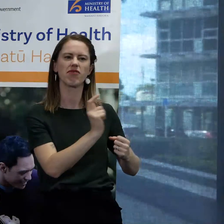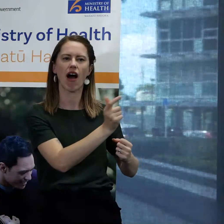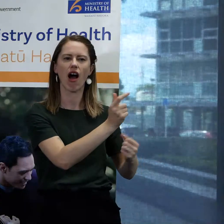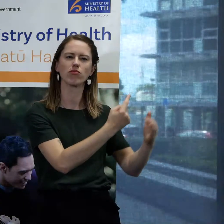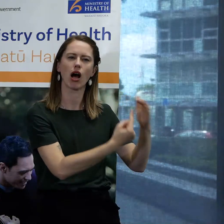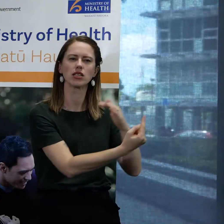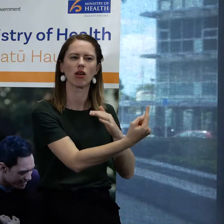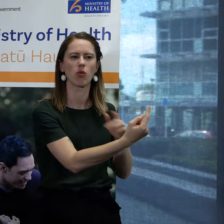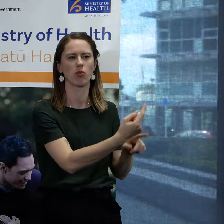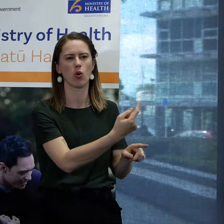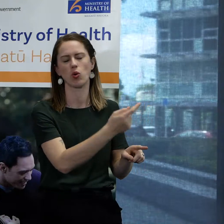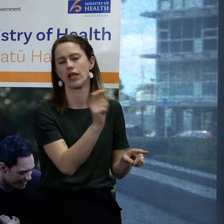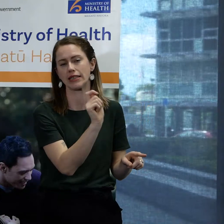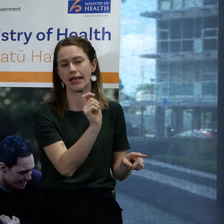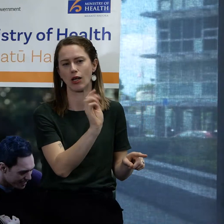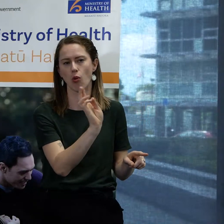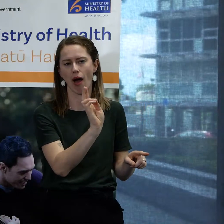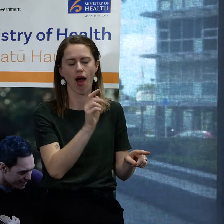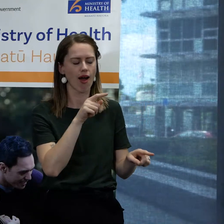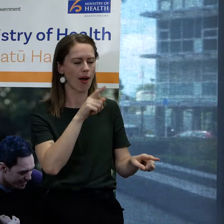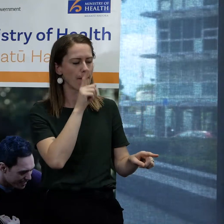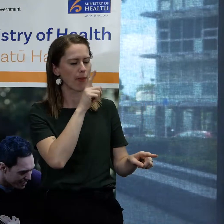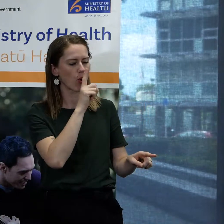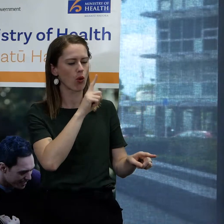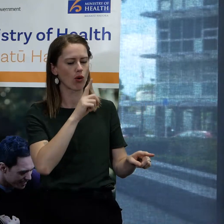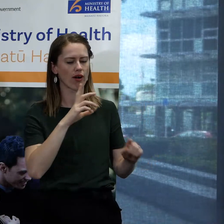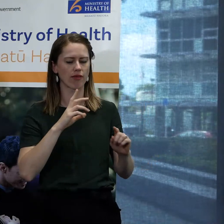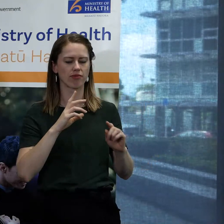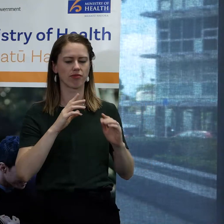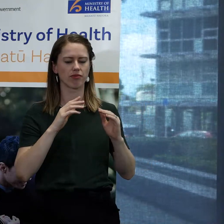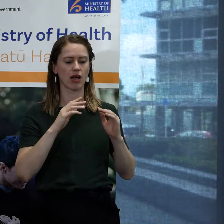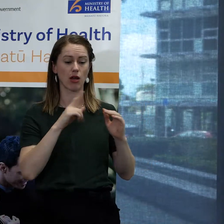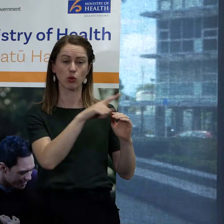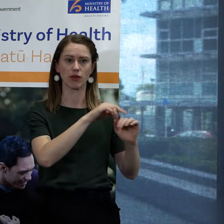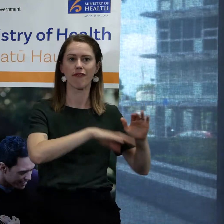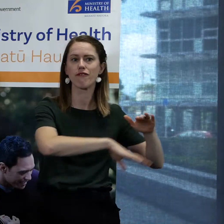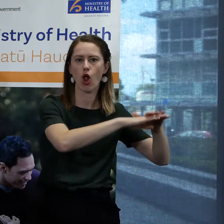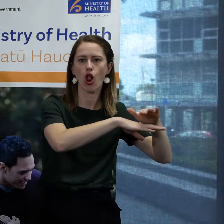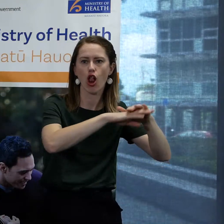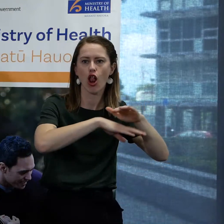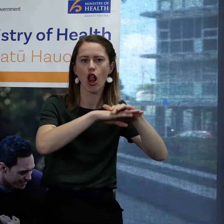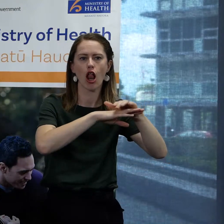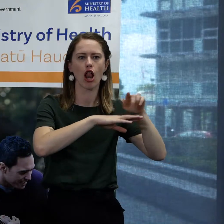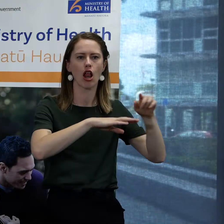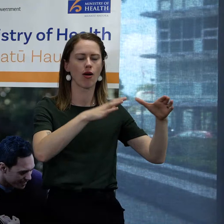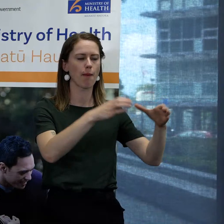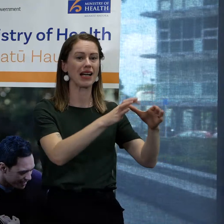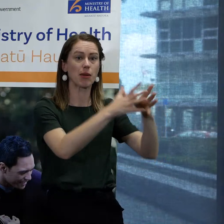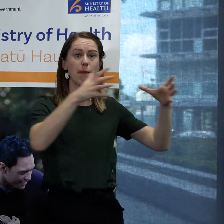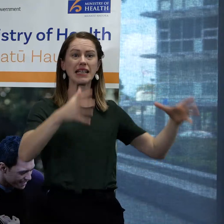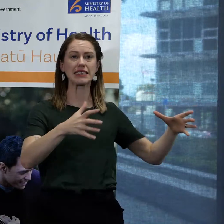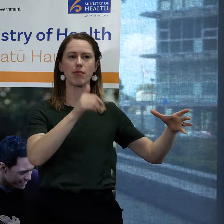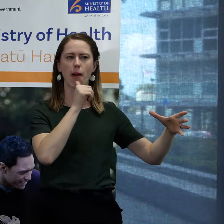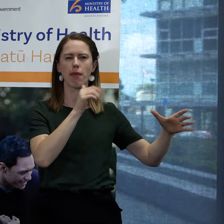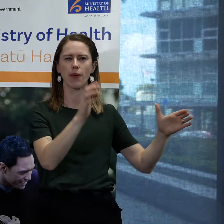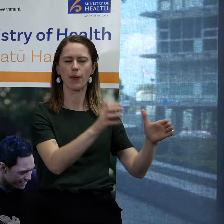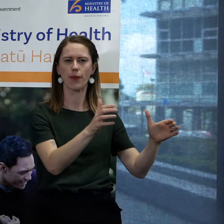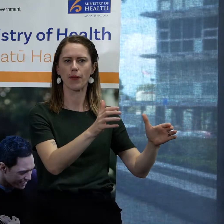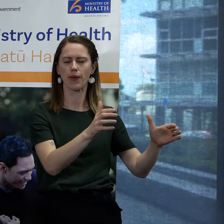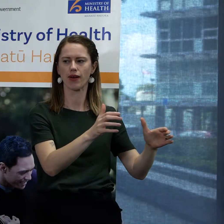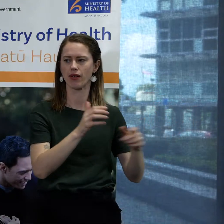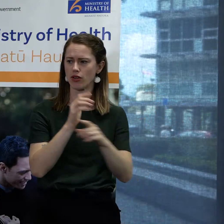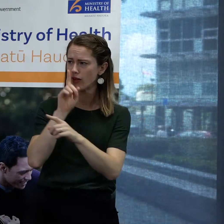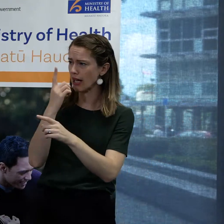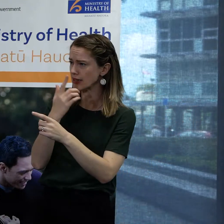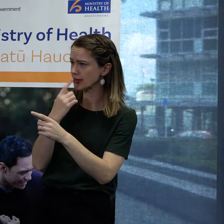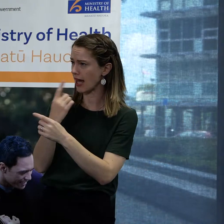or taxi or Uber, and that people tend to go from there. It was packed, but it's not a huge establishment, is my understanding. So you can't say how many